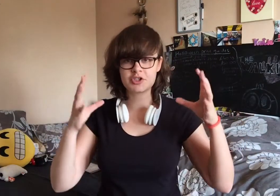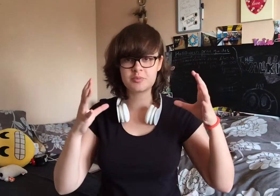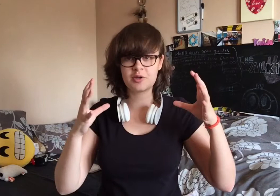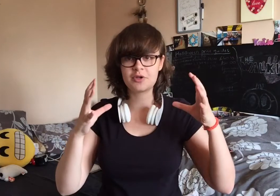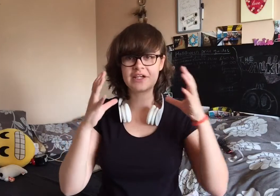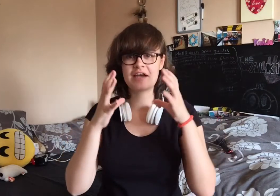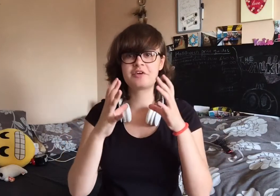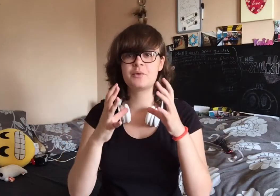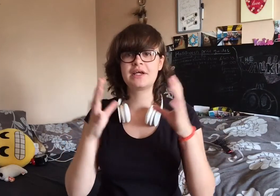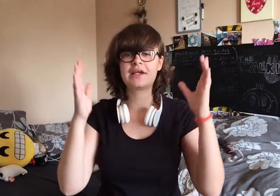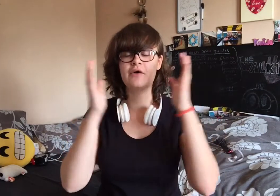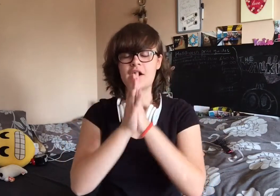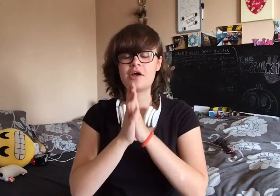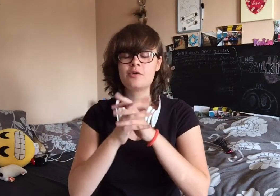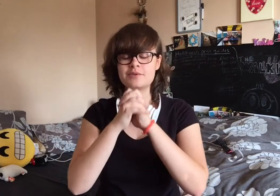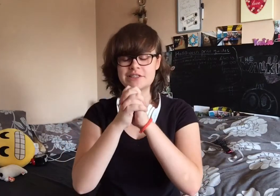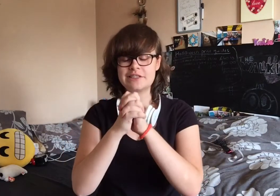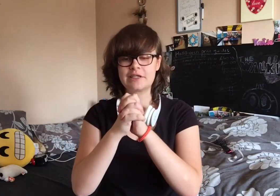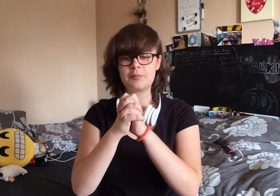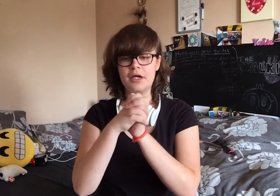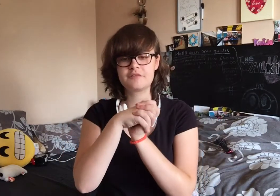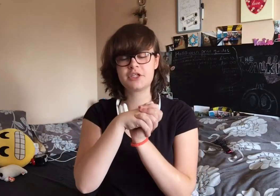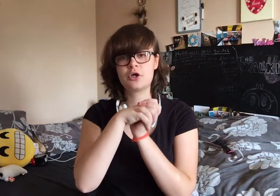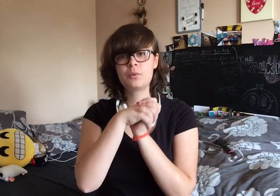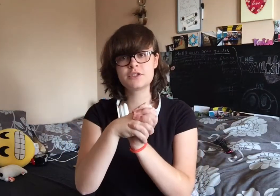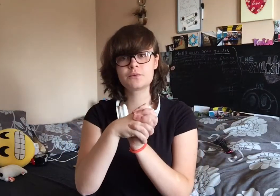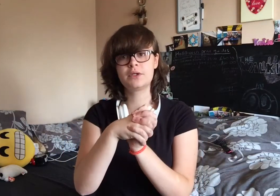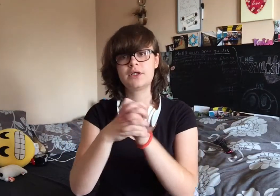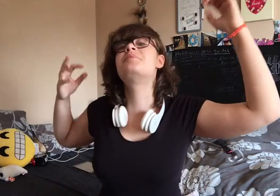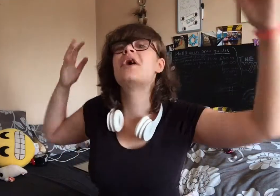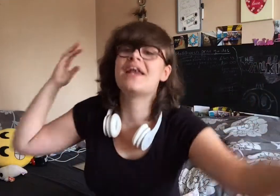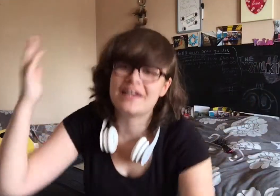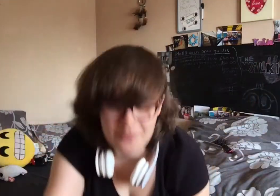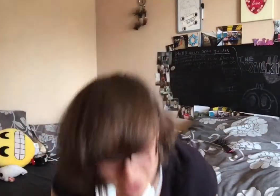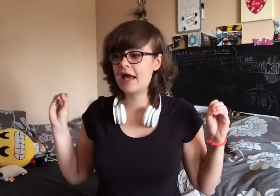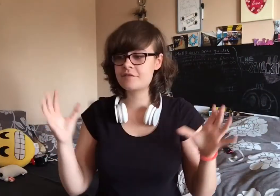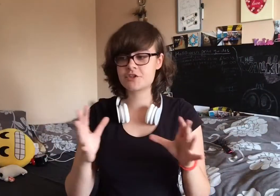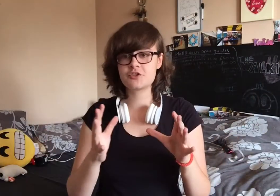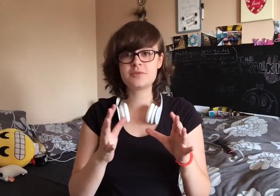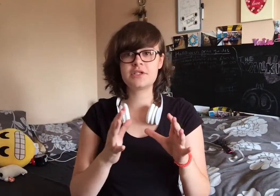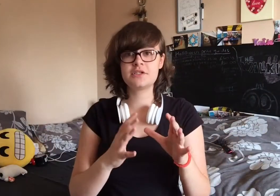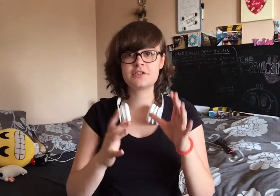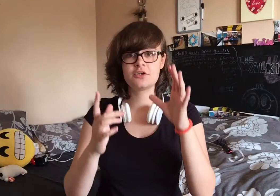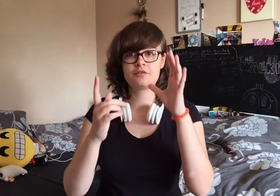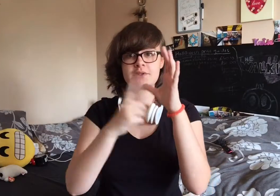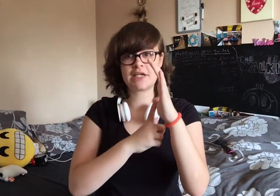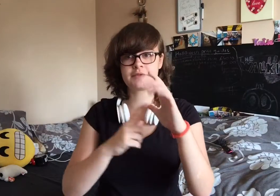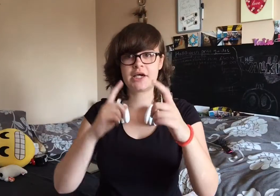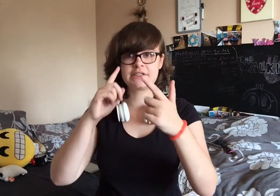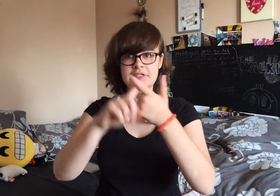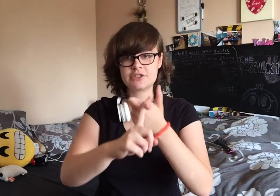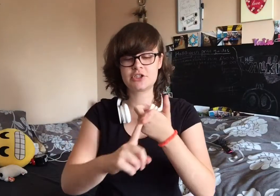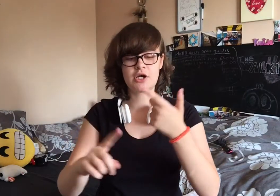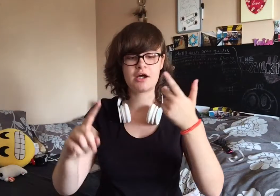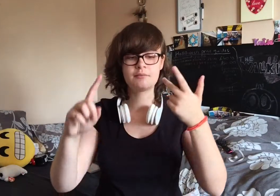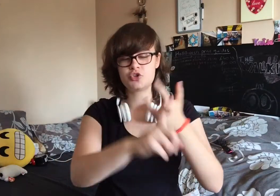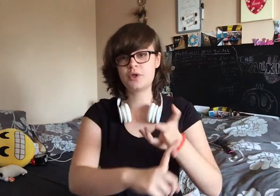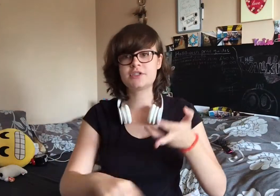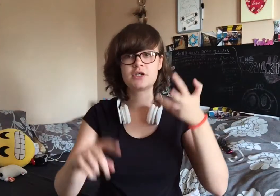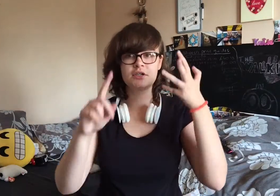be uploading every week now. I hope to stick by a video once a week. But anyway, every social media you need to know, from Snapchat to Instagram, Twitter to